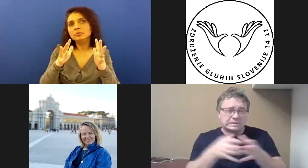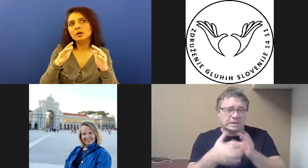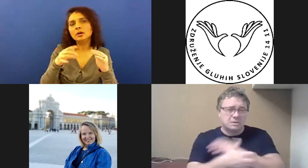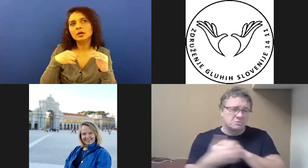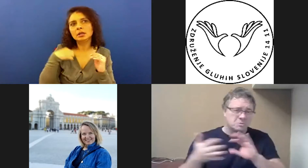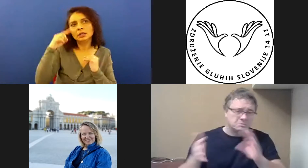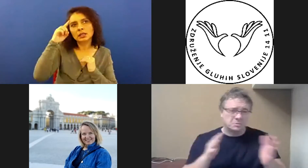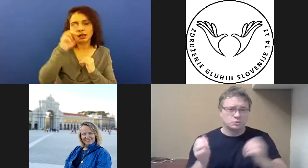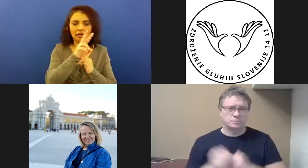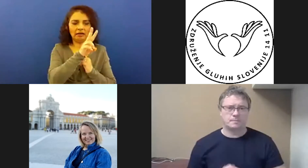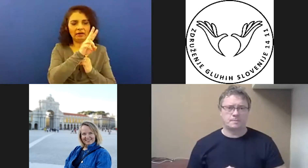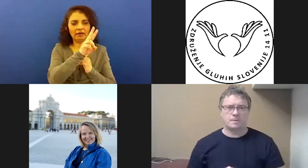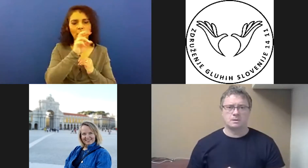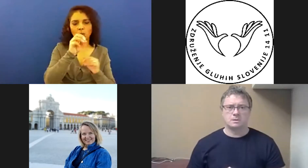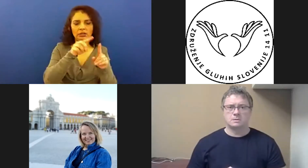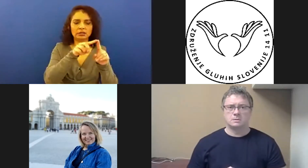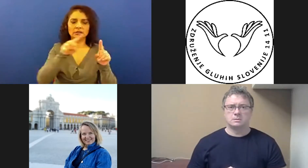that there were approximately